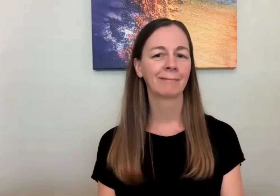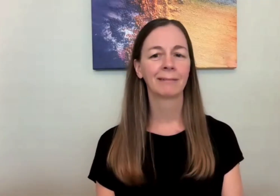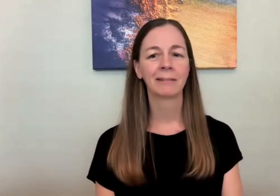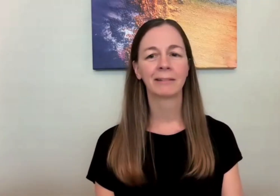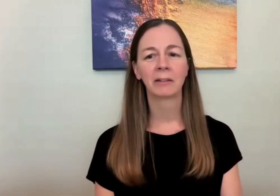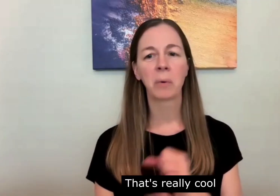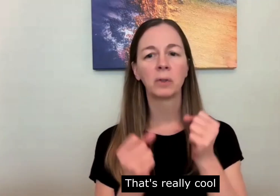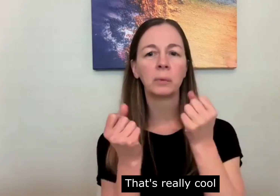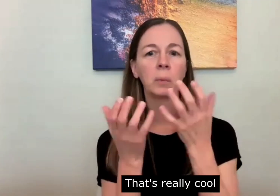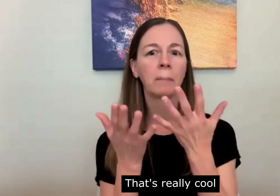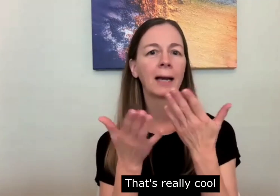That's really cool.